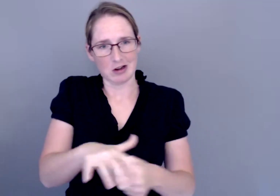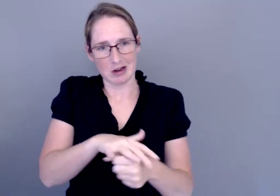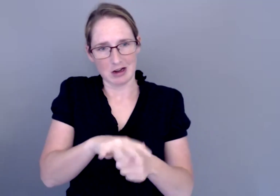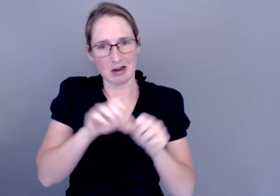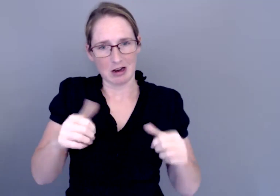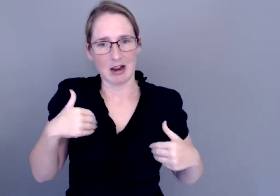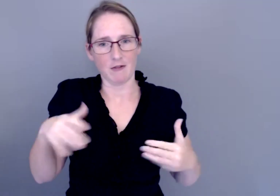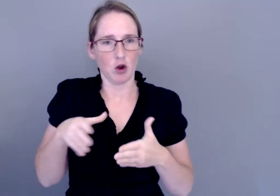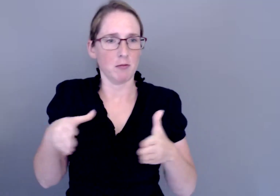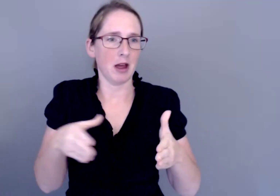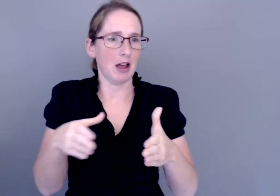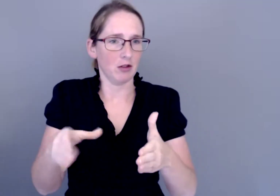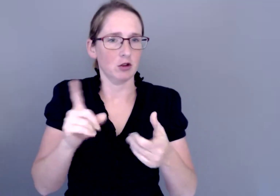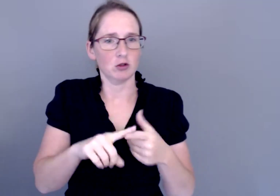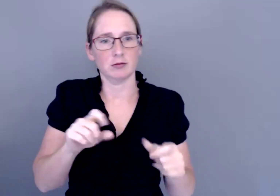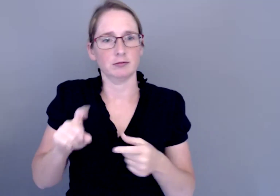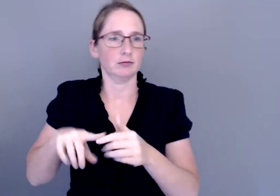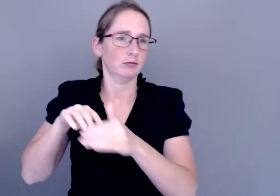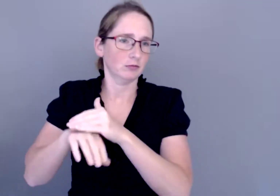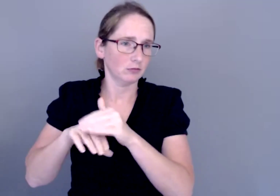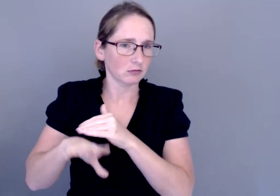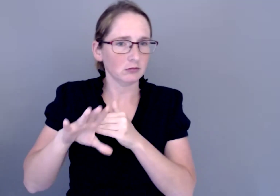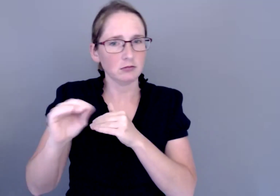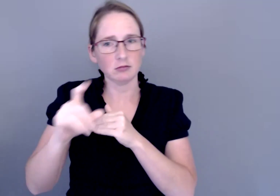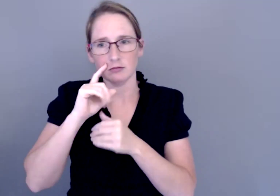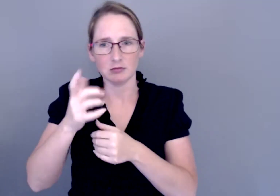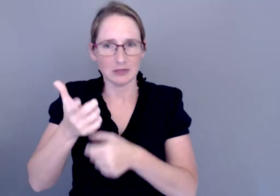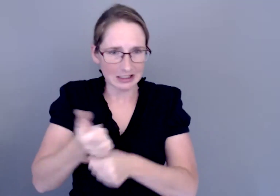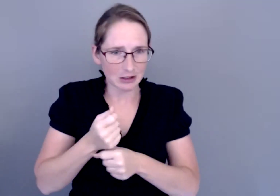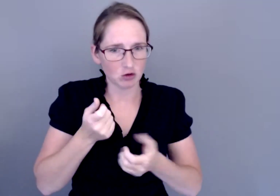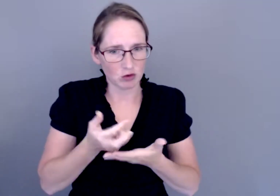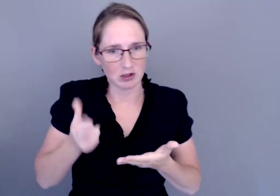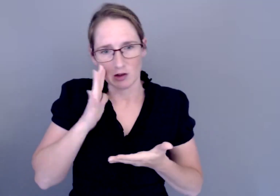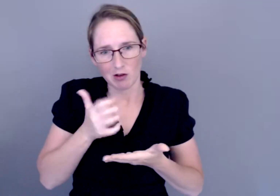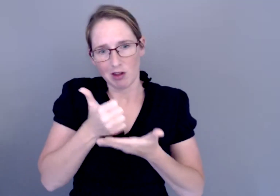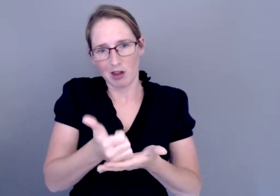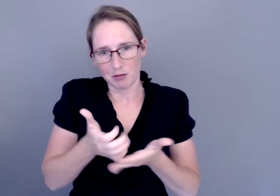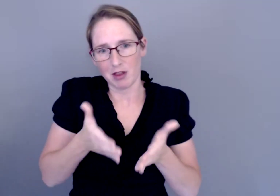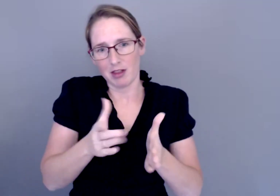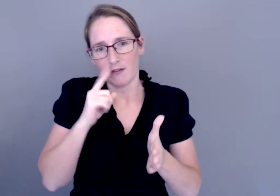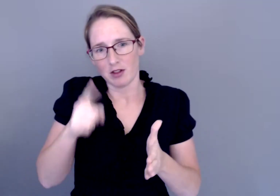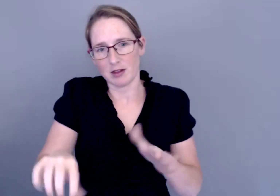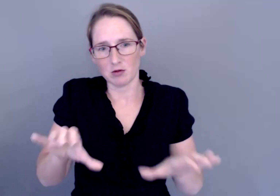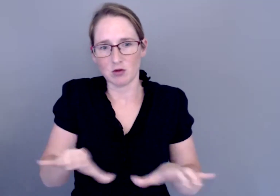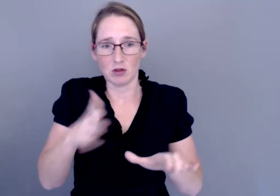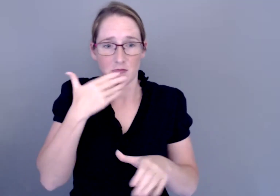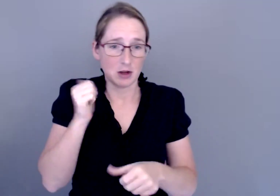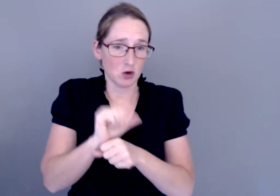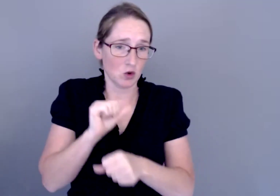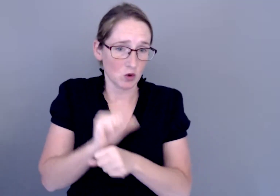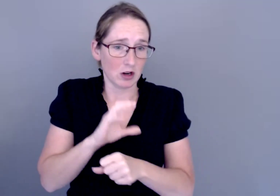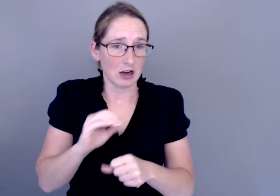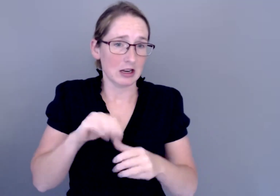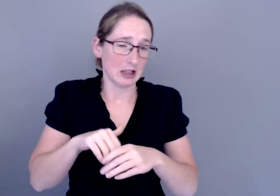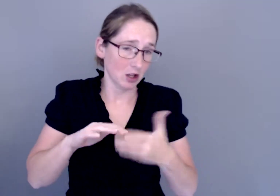their pathway to be able to access and draw down resource that'll help allow for them to be able to do their best work in